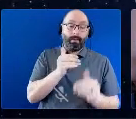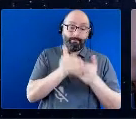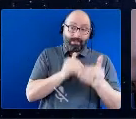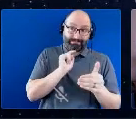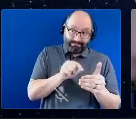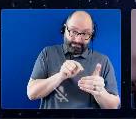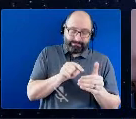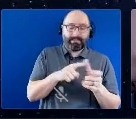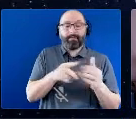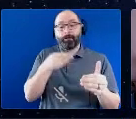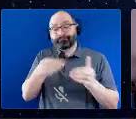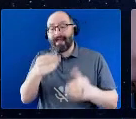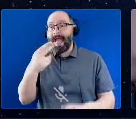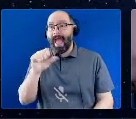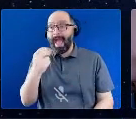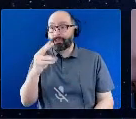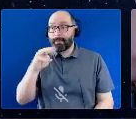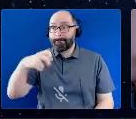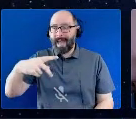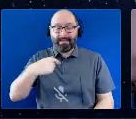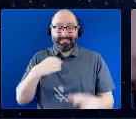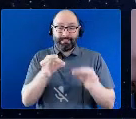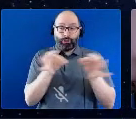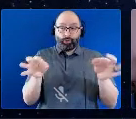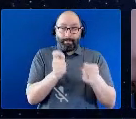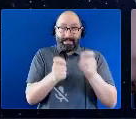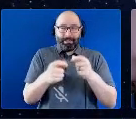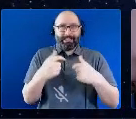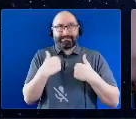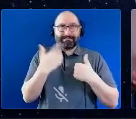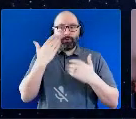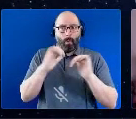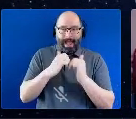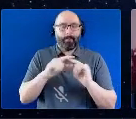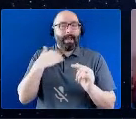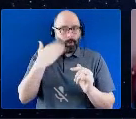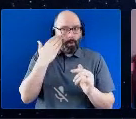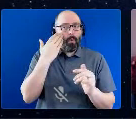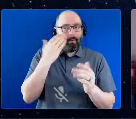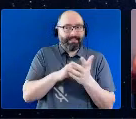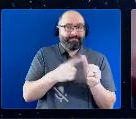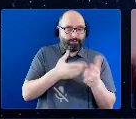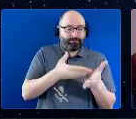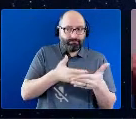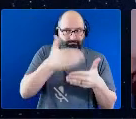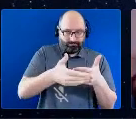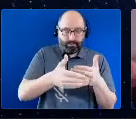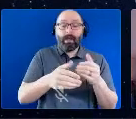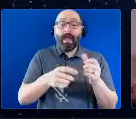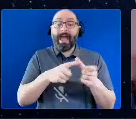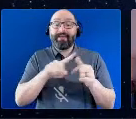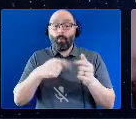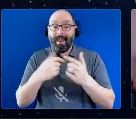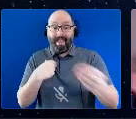into this hash map. And I don't really know how to do string manipulation, but I know that's going to be my first step. And then my second step, once I have this data, oh, I know exactly what I'm going to do. I'm going to